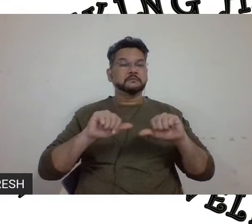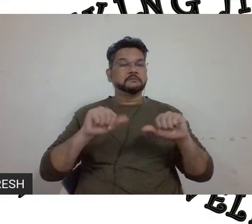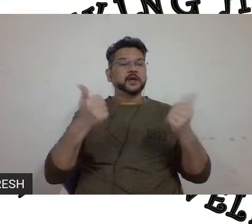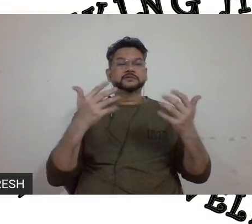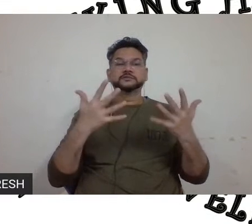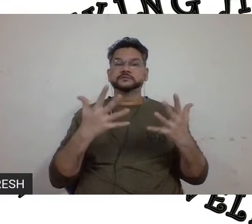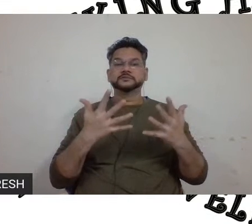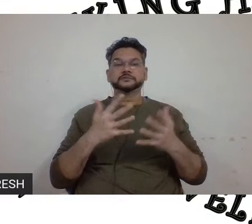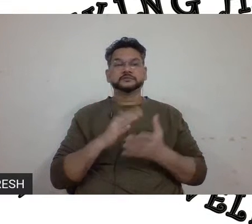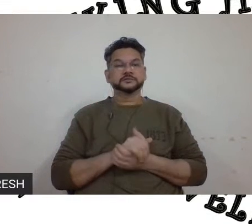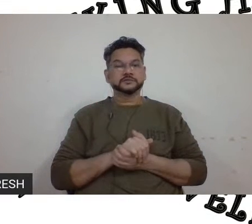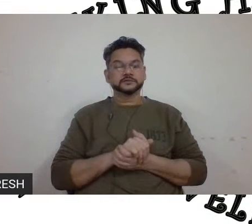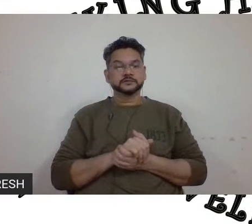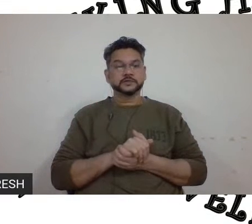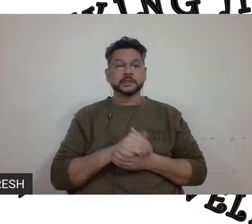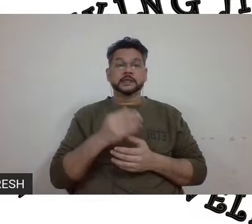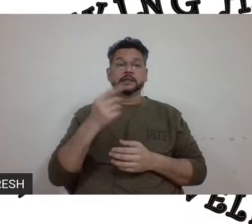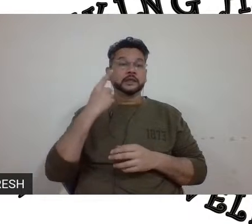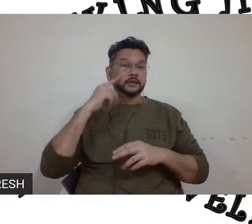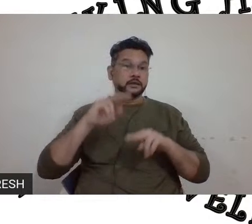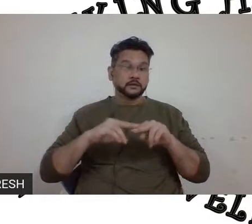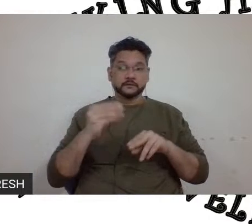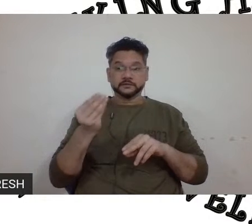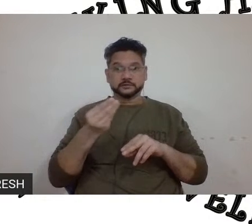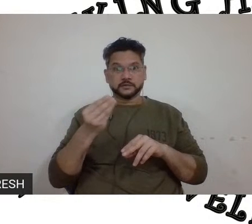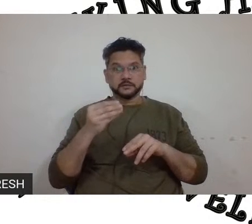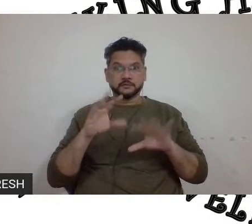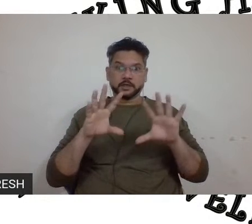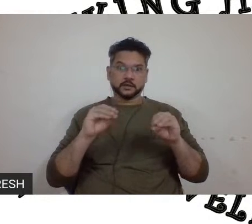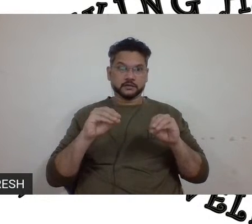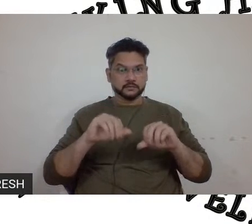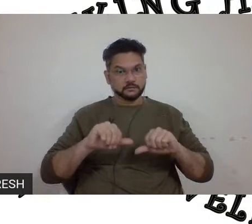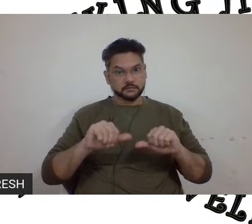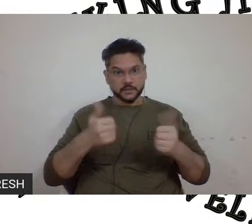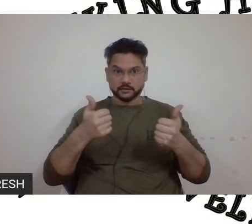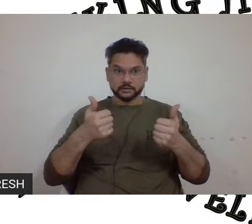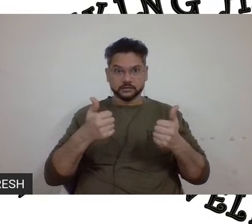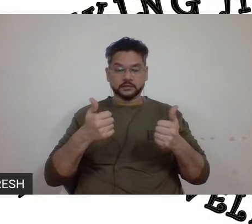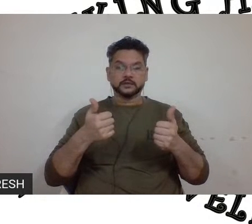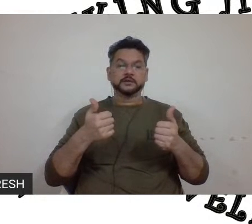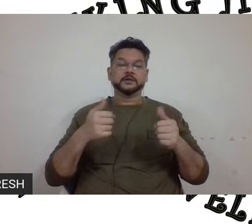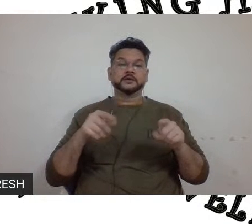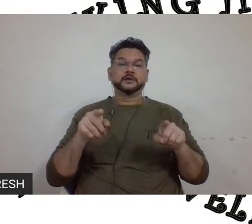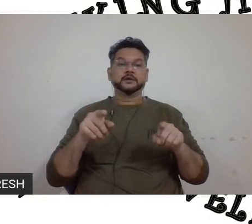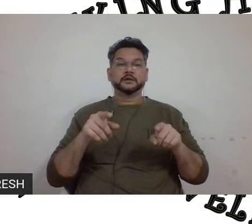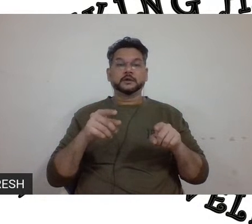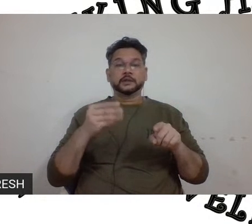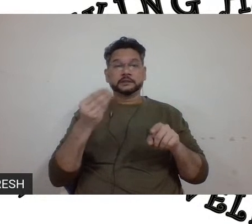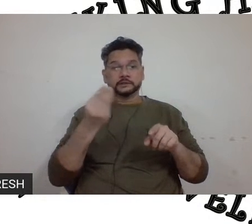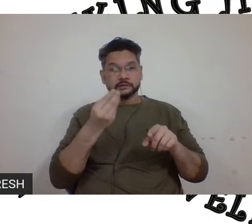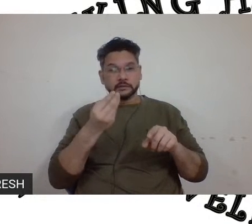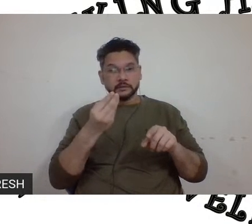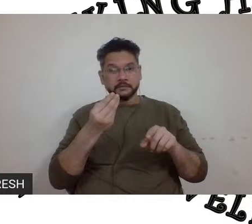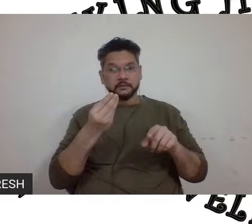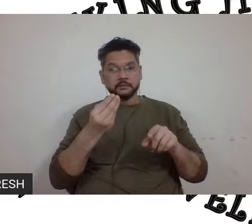or those who have completed, they usually filter after